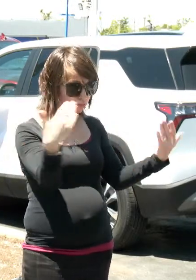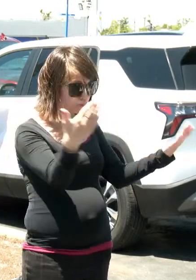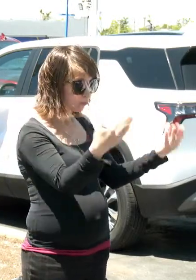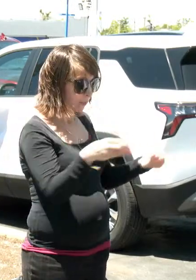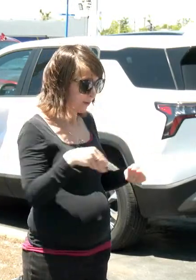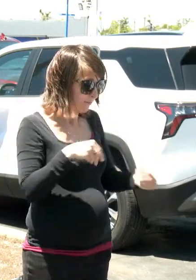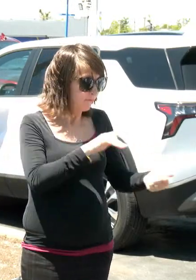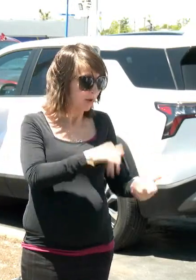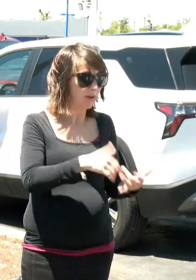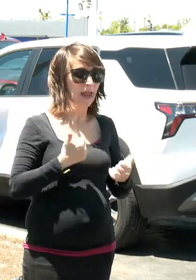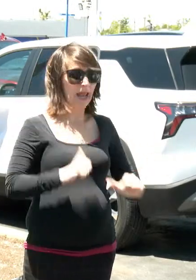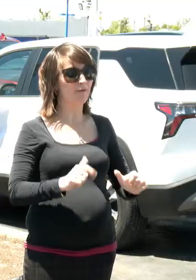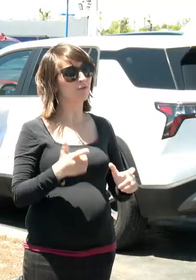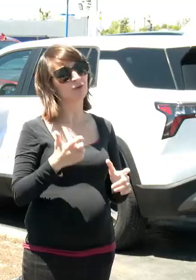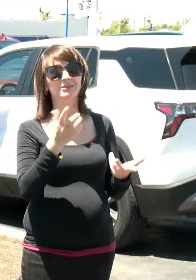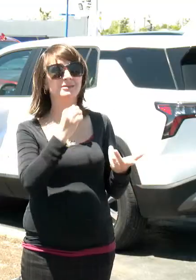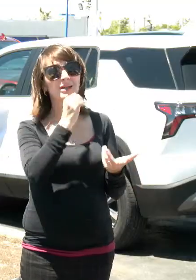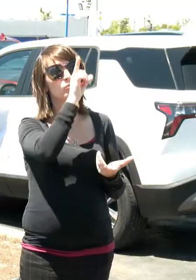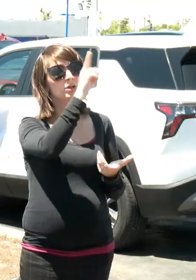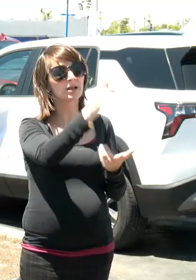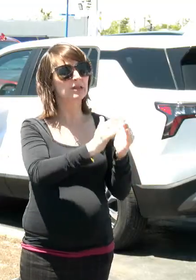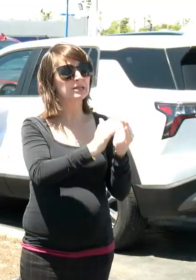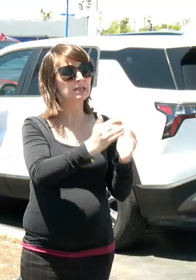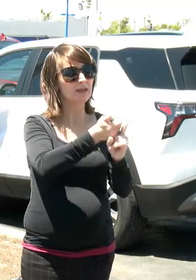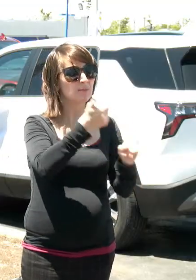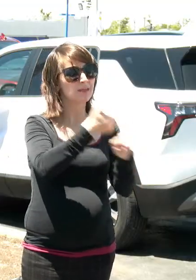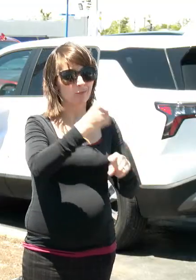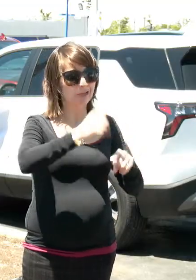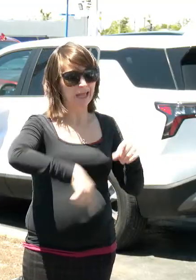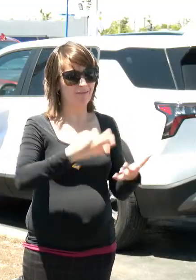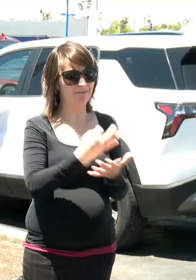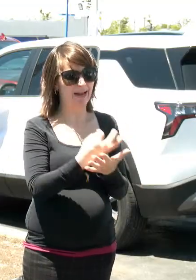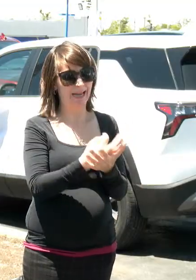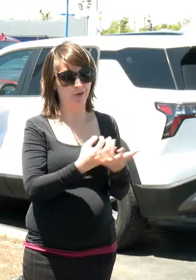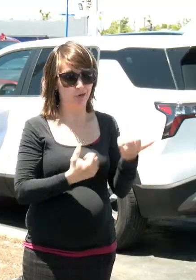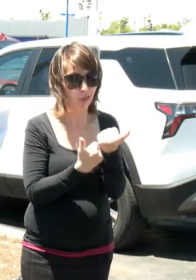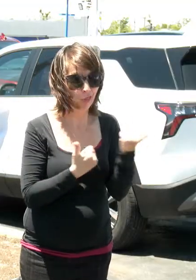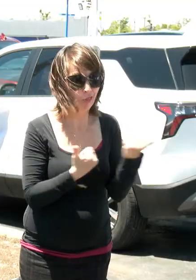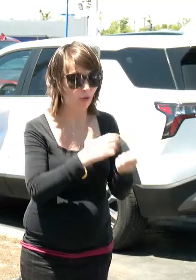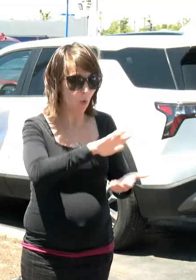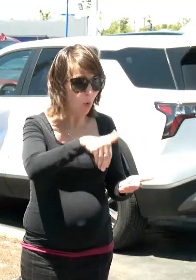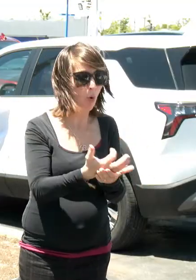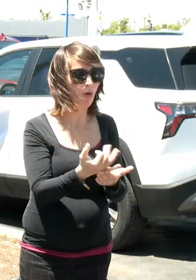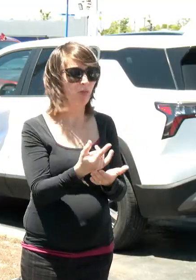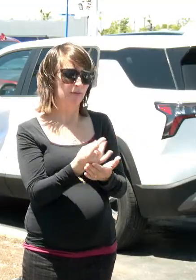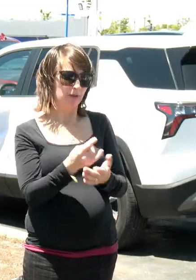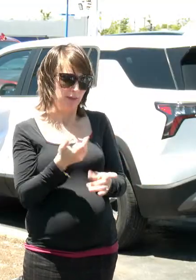effort. It's not something that the city has the financial backing to run